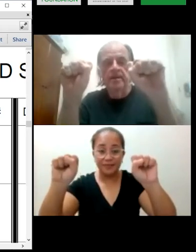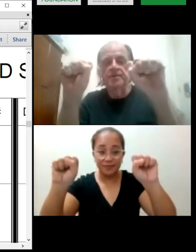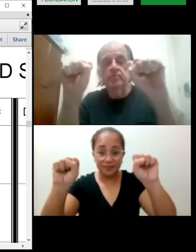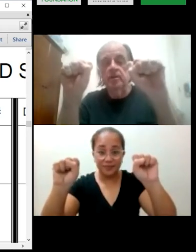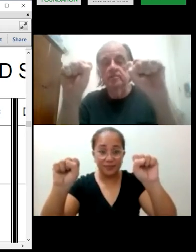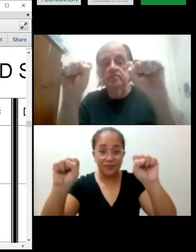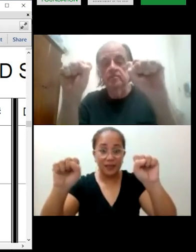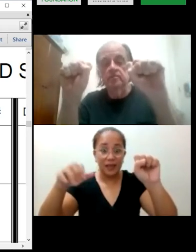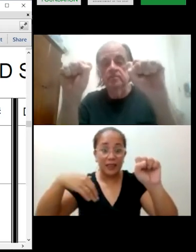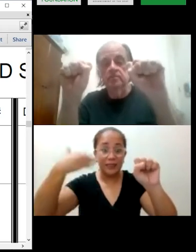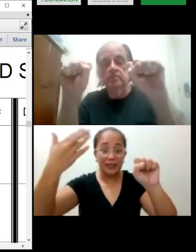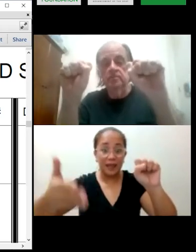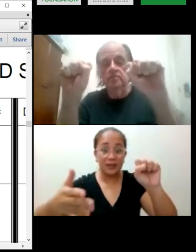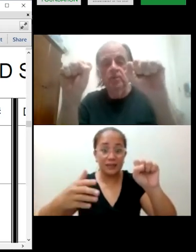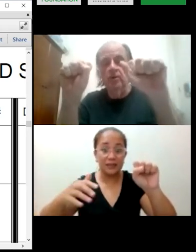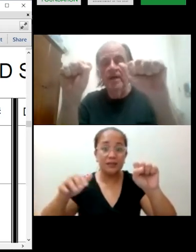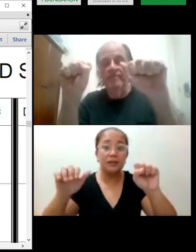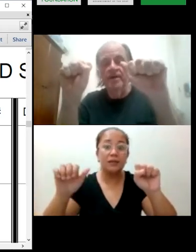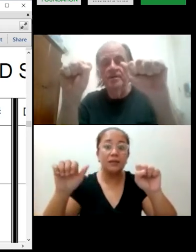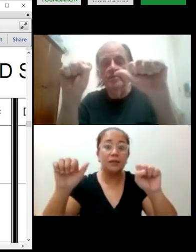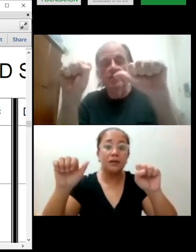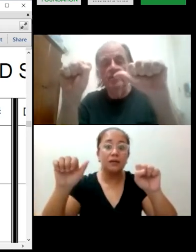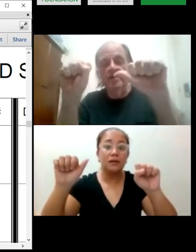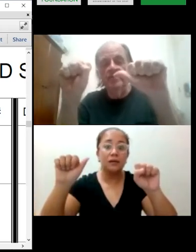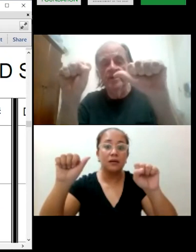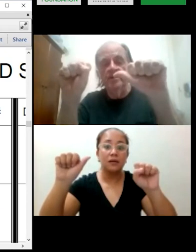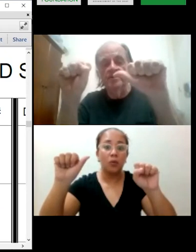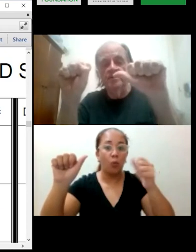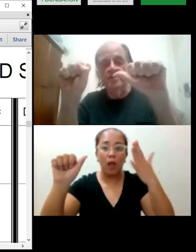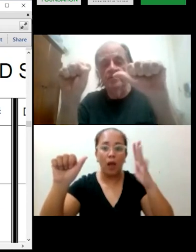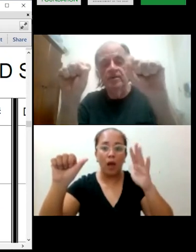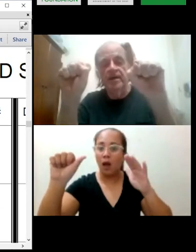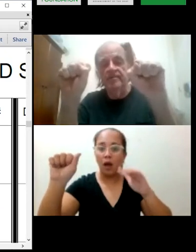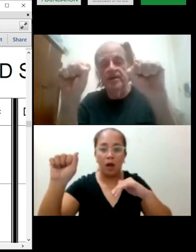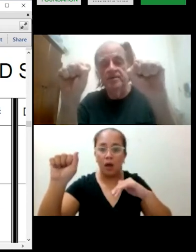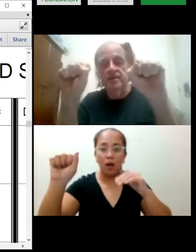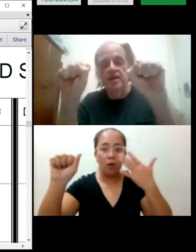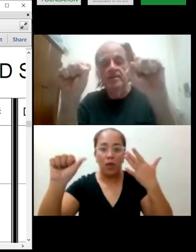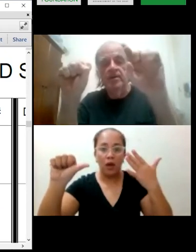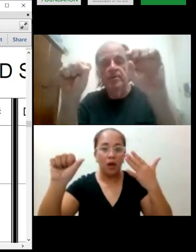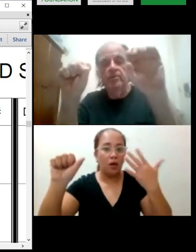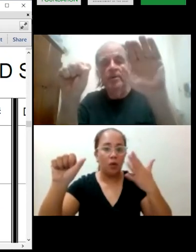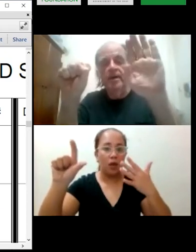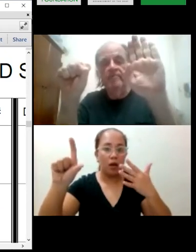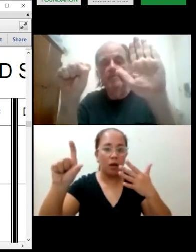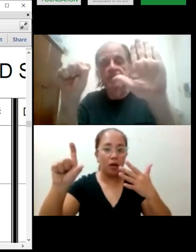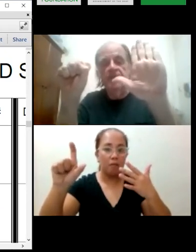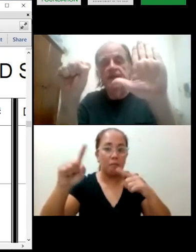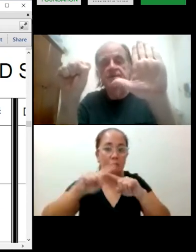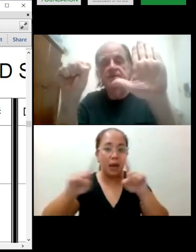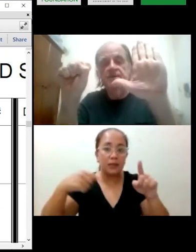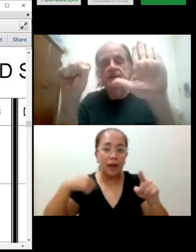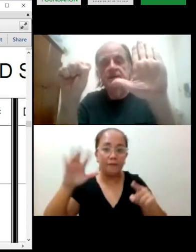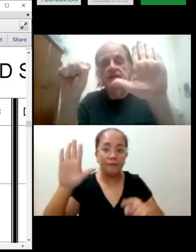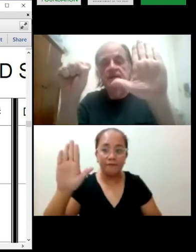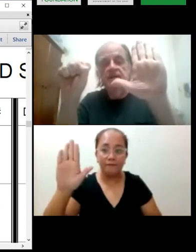And the next one, we don't have this, we don't have this, we don't have this, but we do have